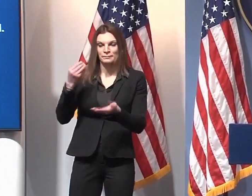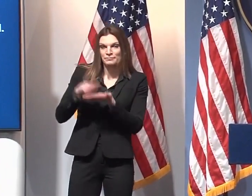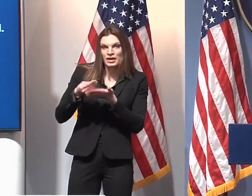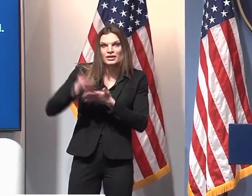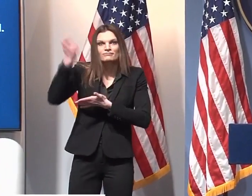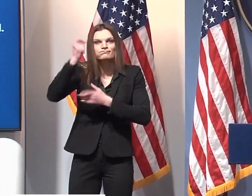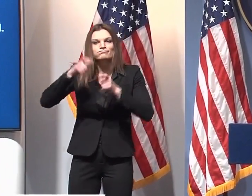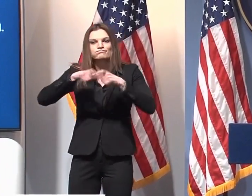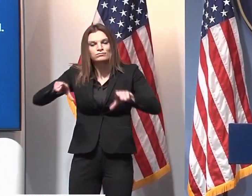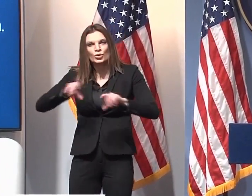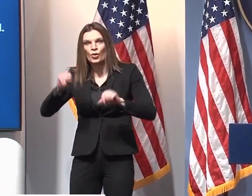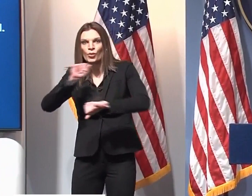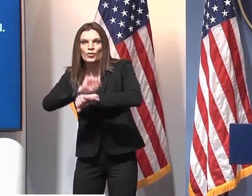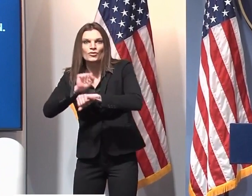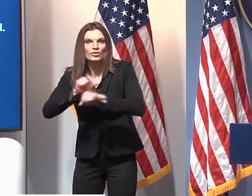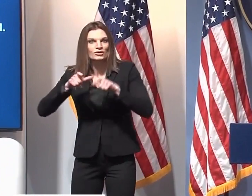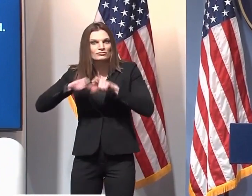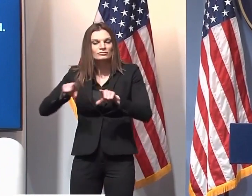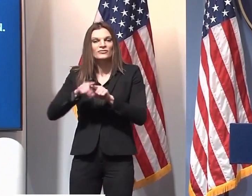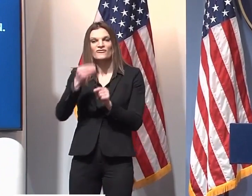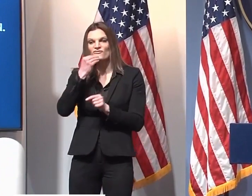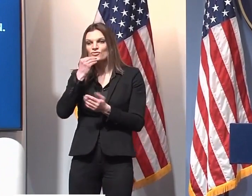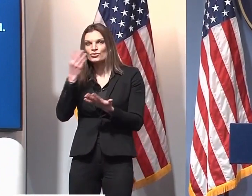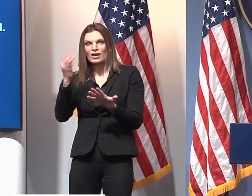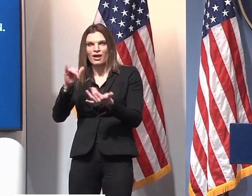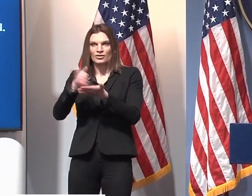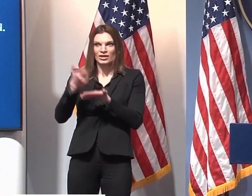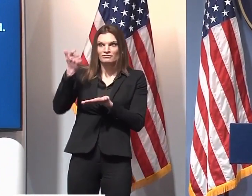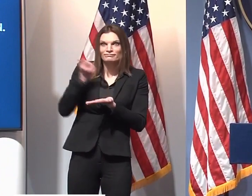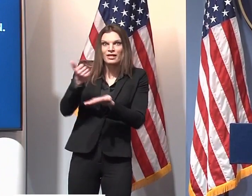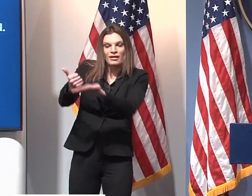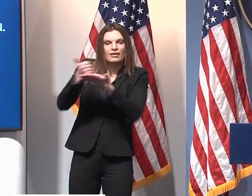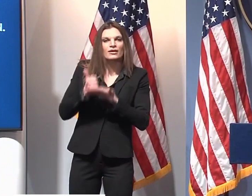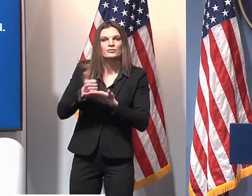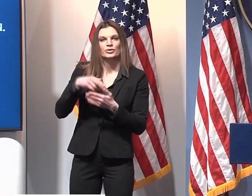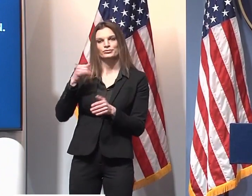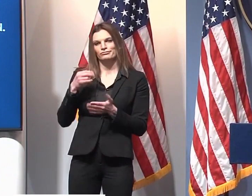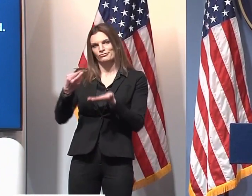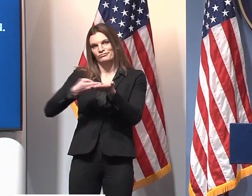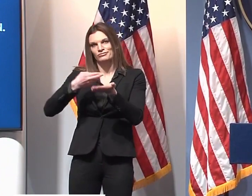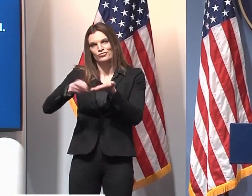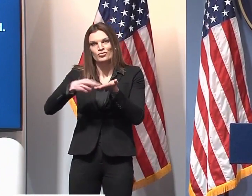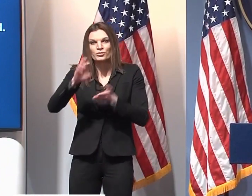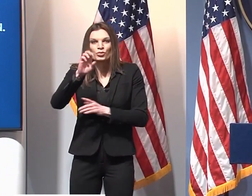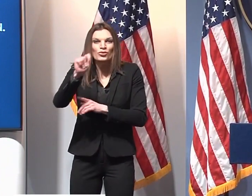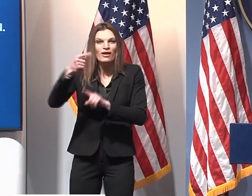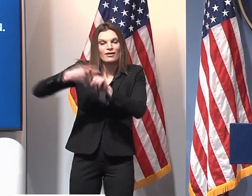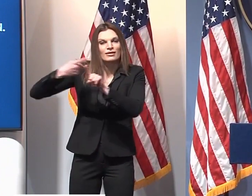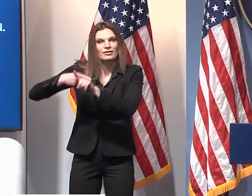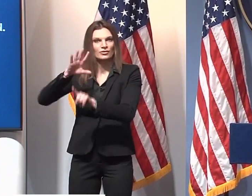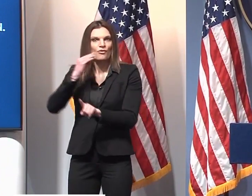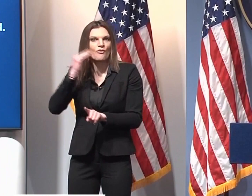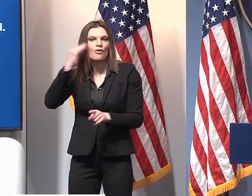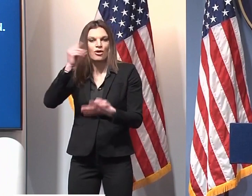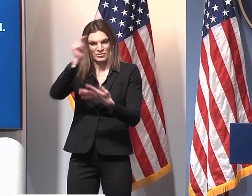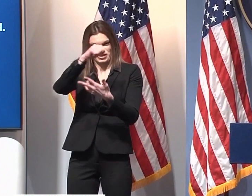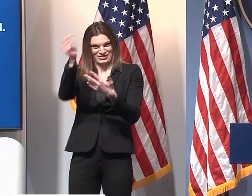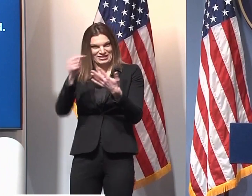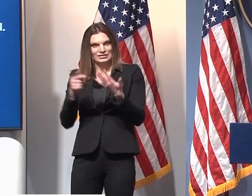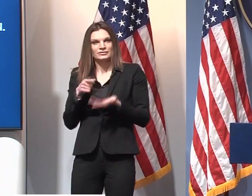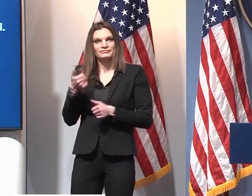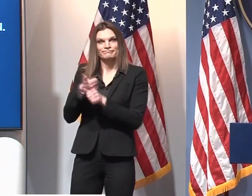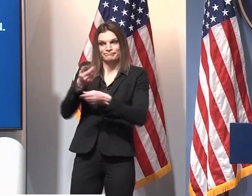unemployment benefits, food programs, and rental assistance. This is crucial support that we need to